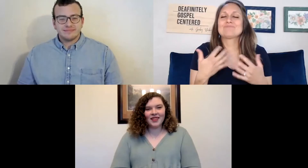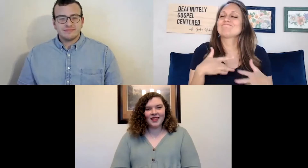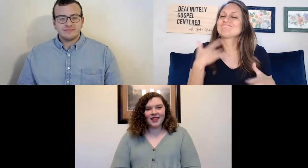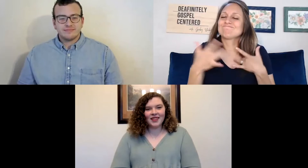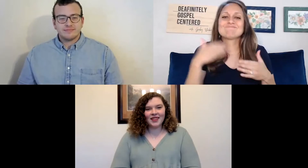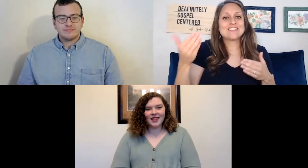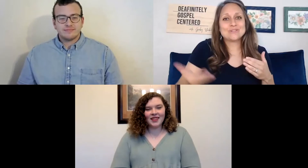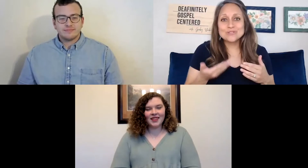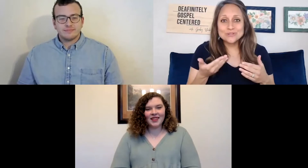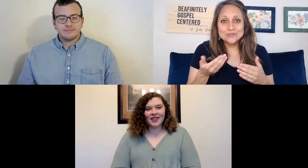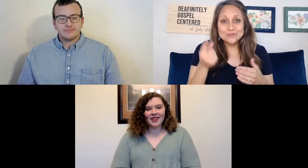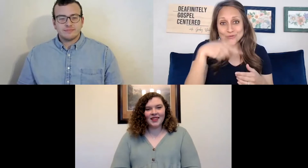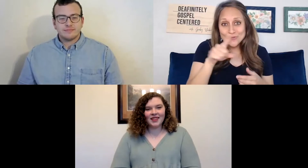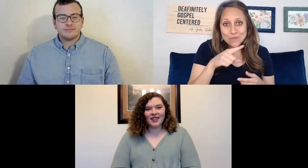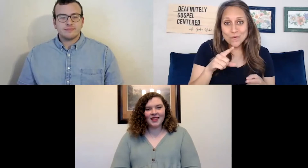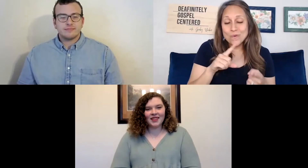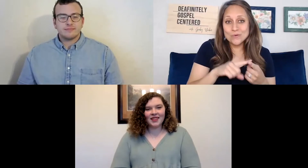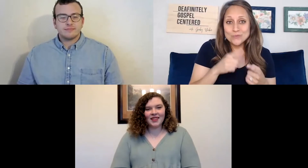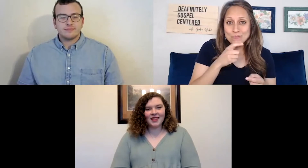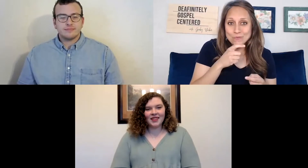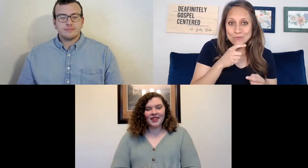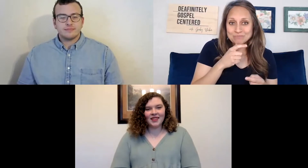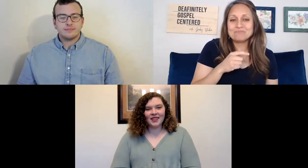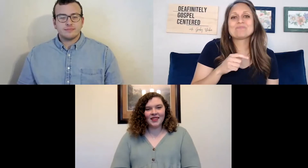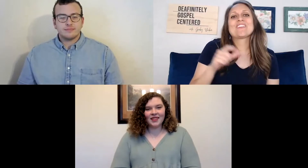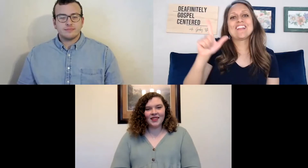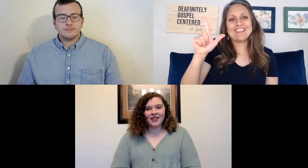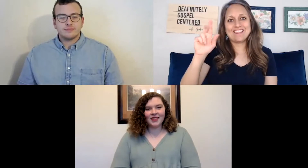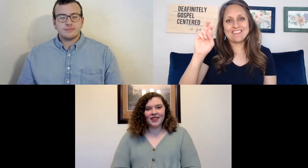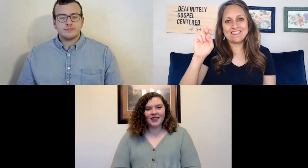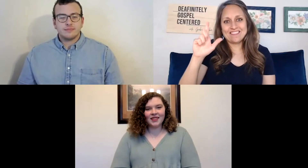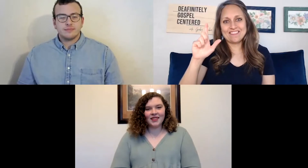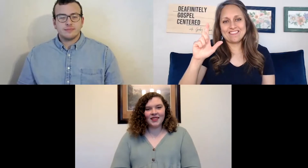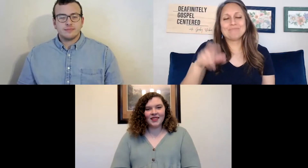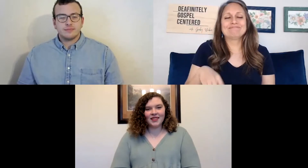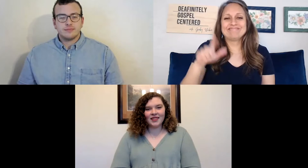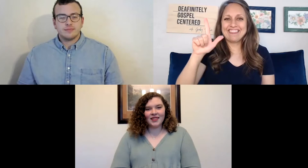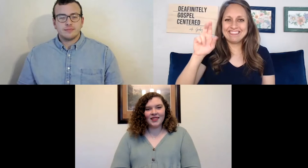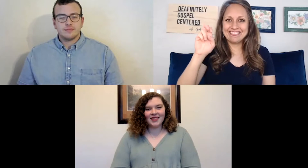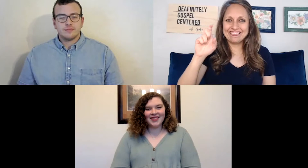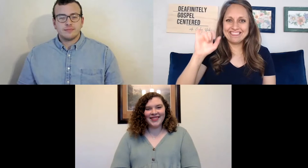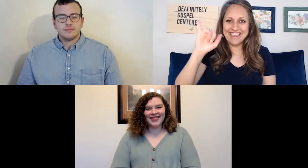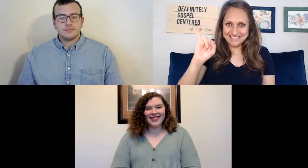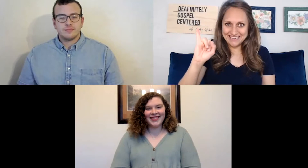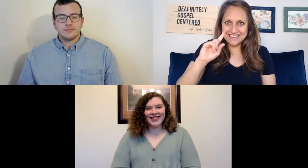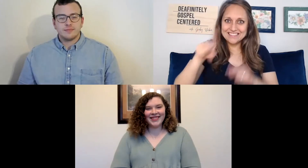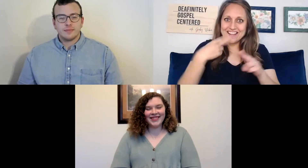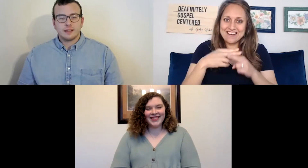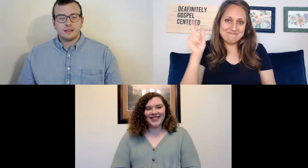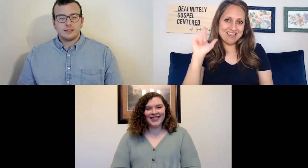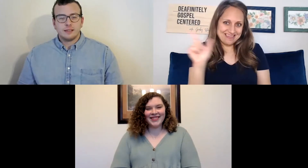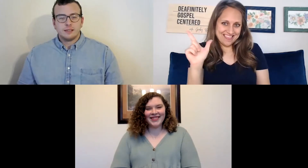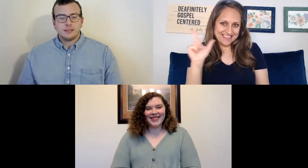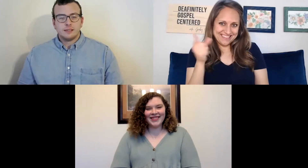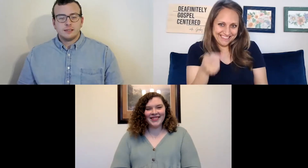And today, also so excited to introduce you to our guest. We have Lexi here with